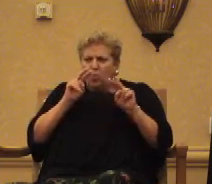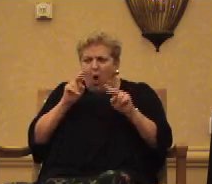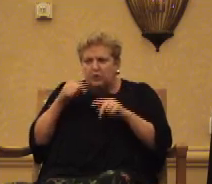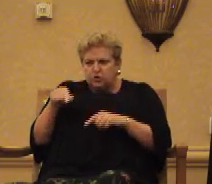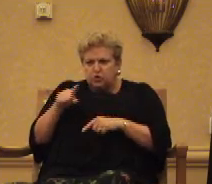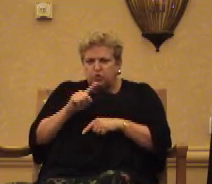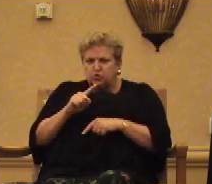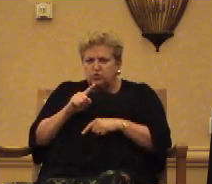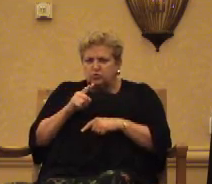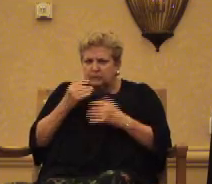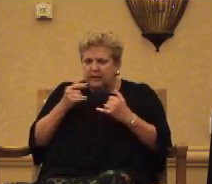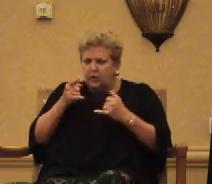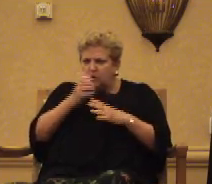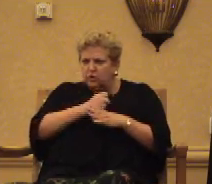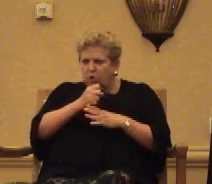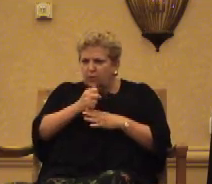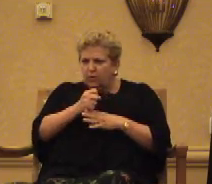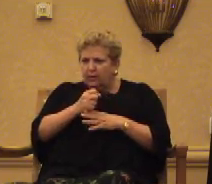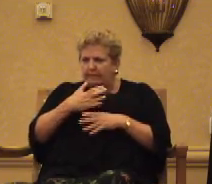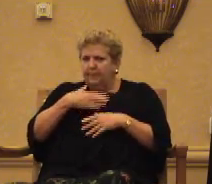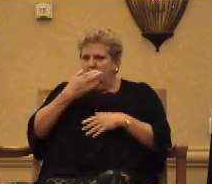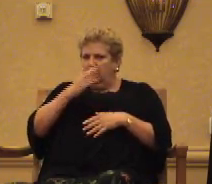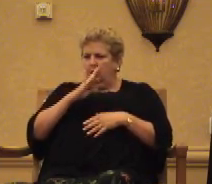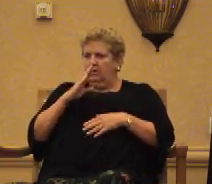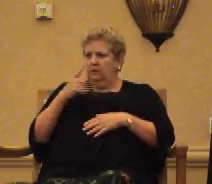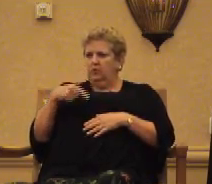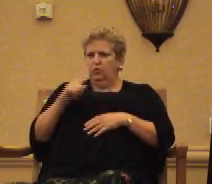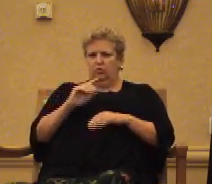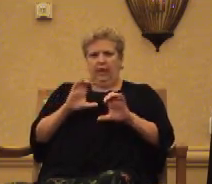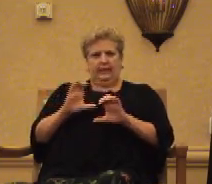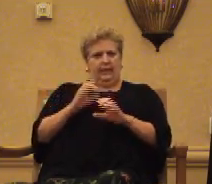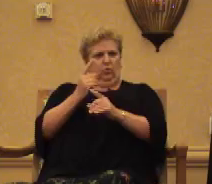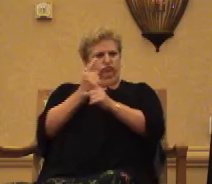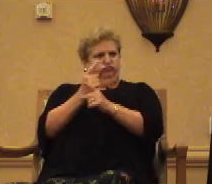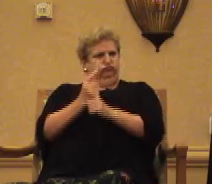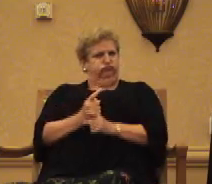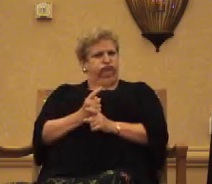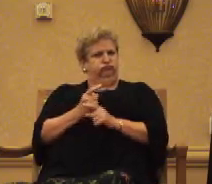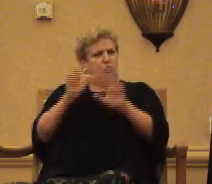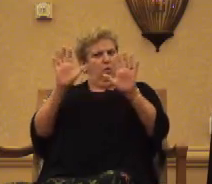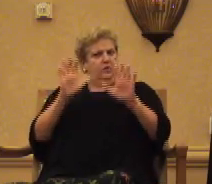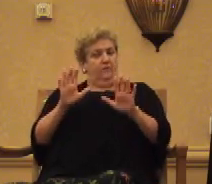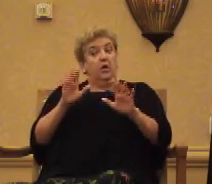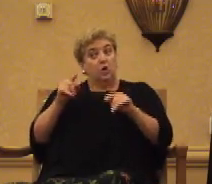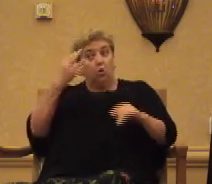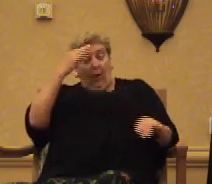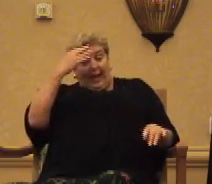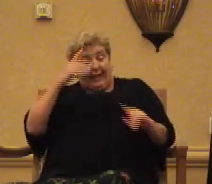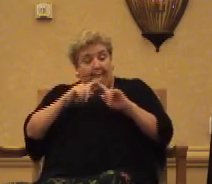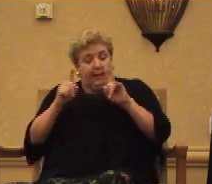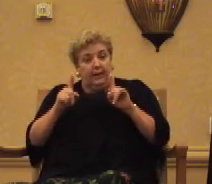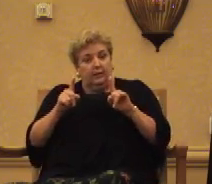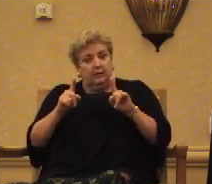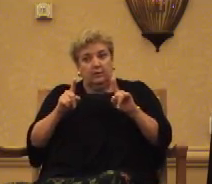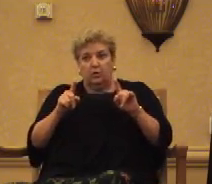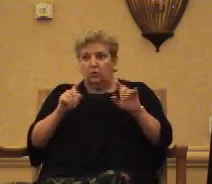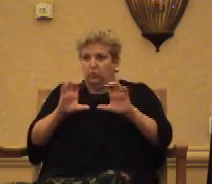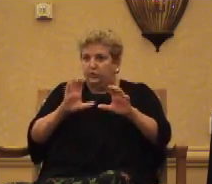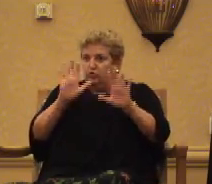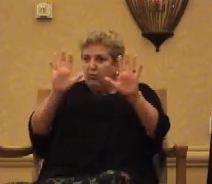sober. And my God, you're wonderful. I mean, you're a little wacky, but you're great. I mean, you laugh